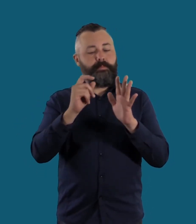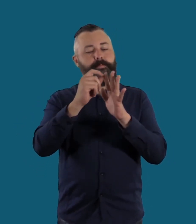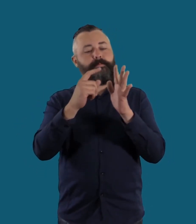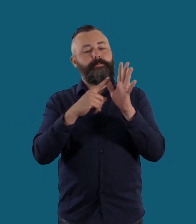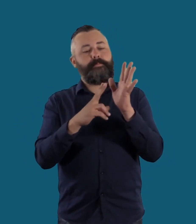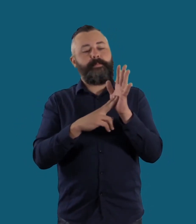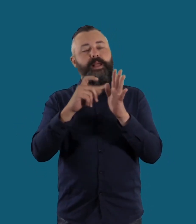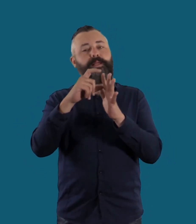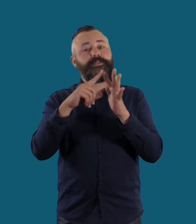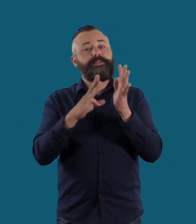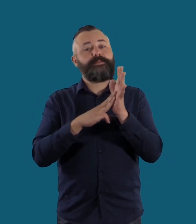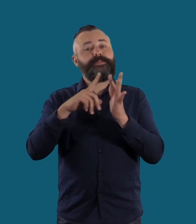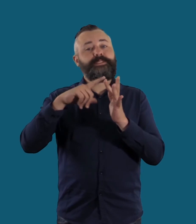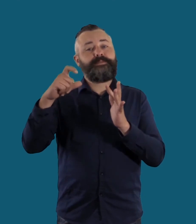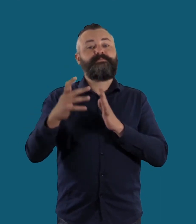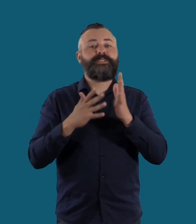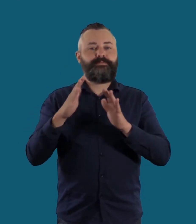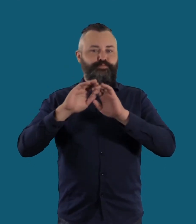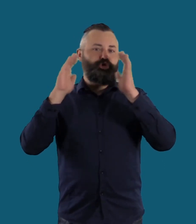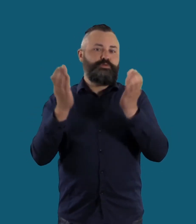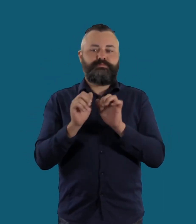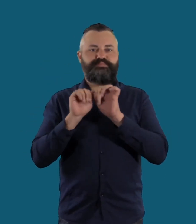A pandemic is a disease outbreak that is global.